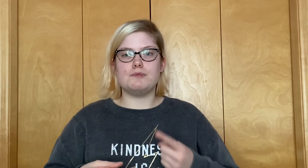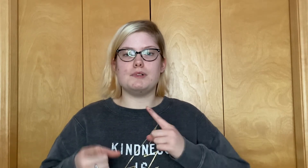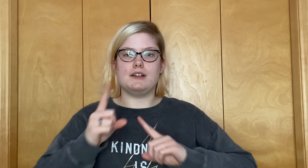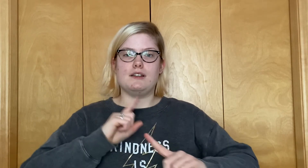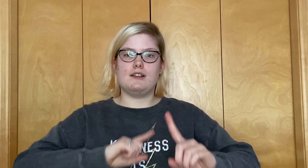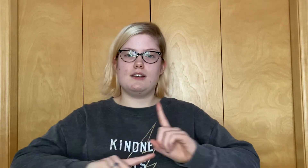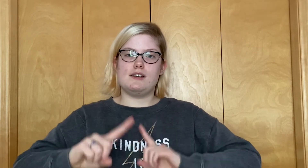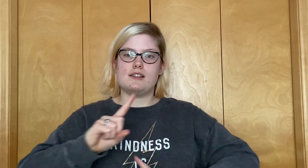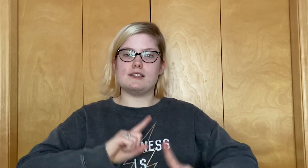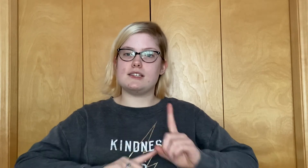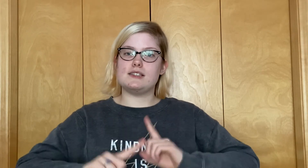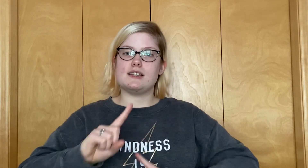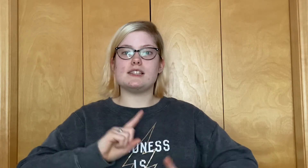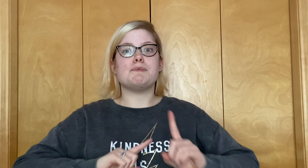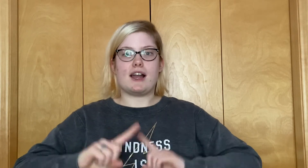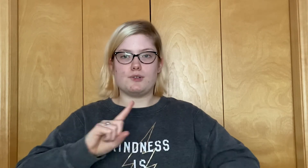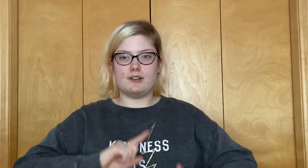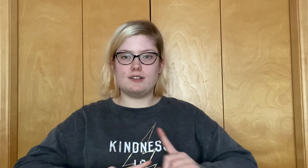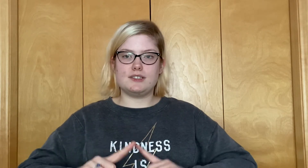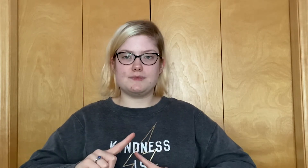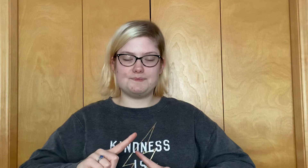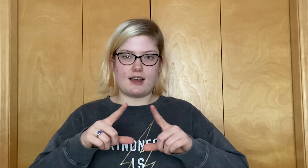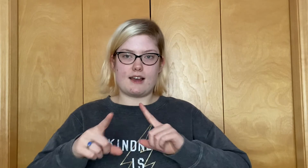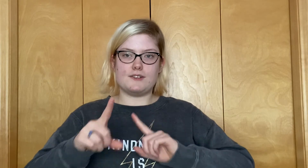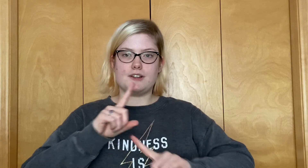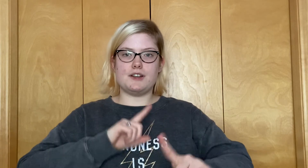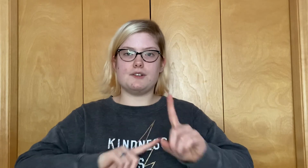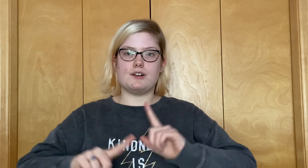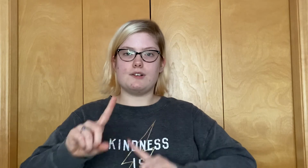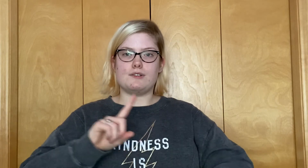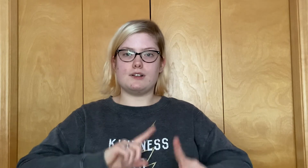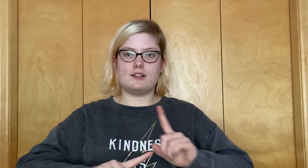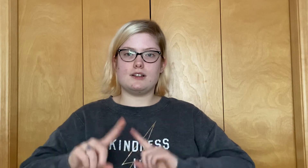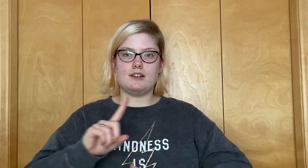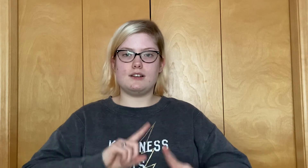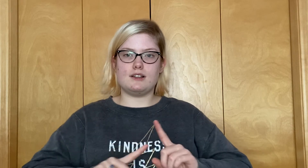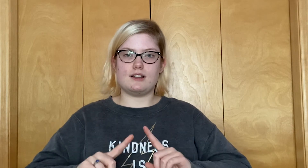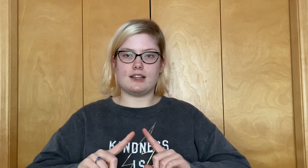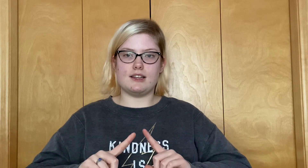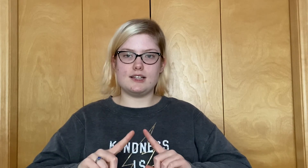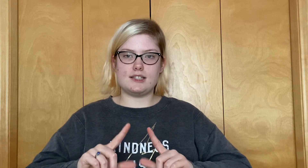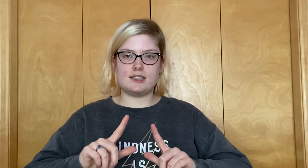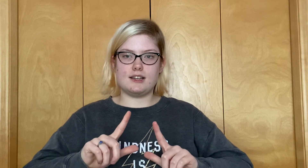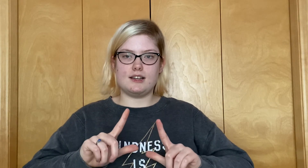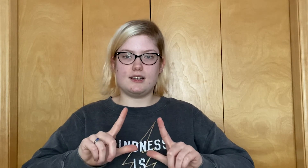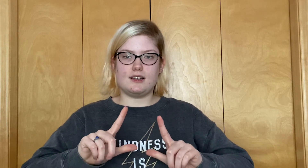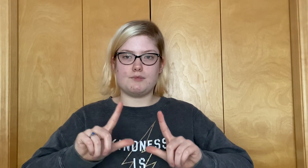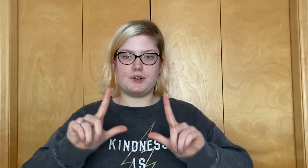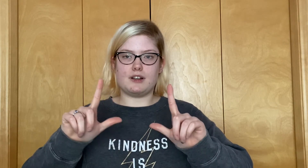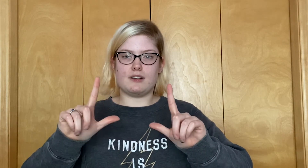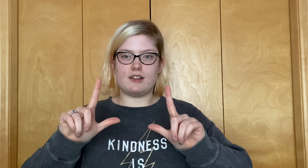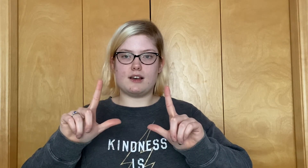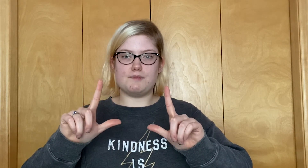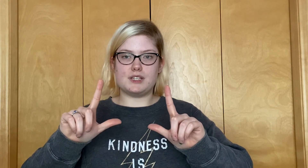but it's backwards. After you go like this, put your thumbs